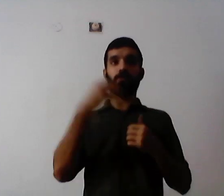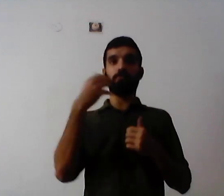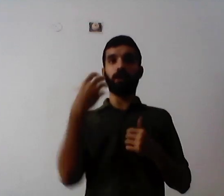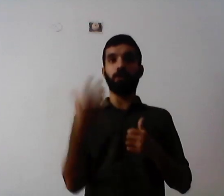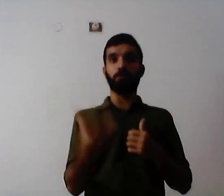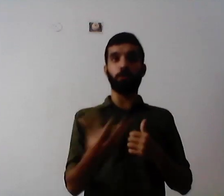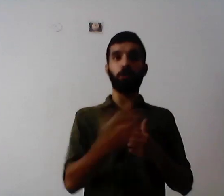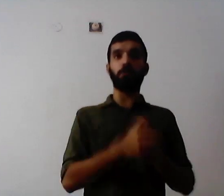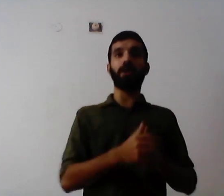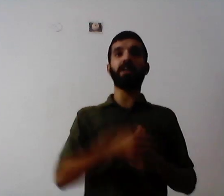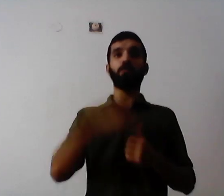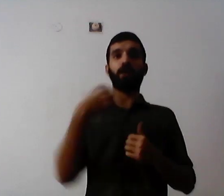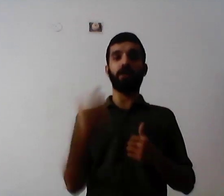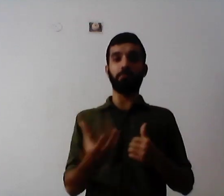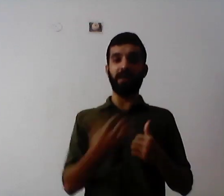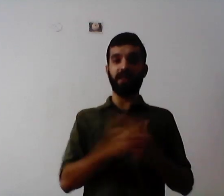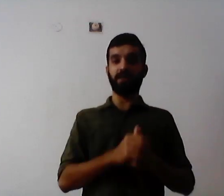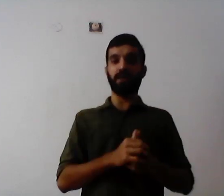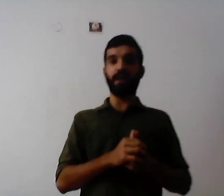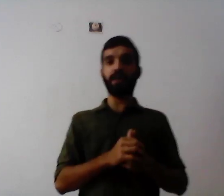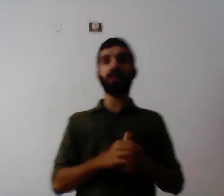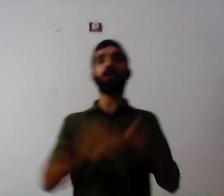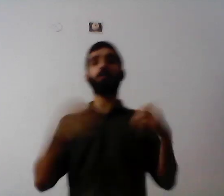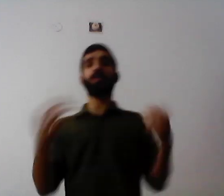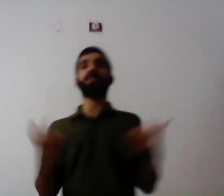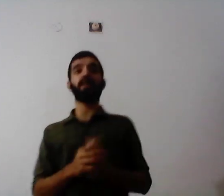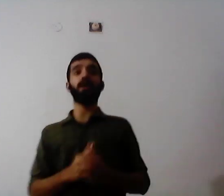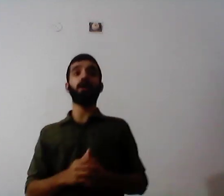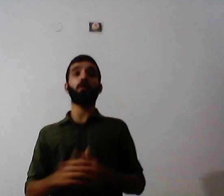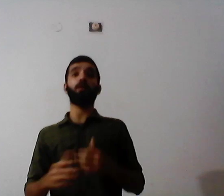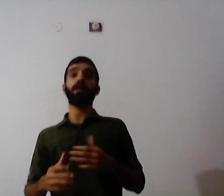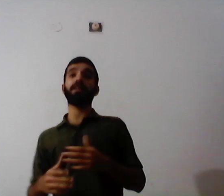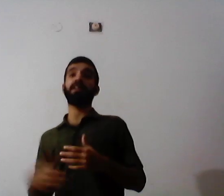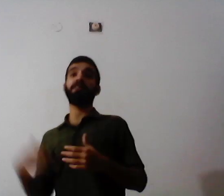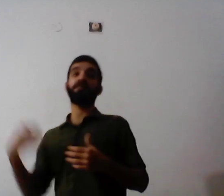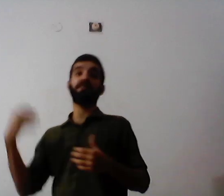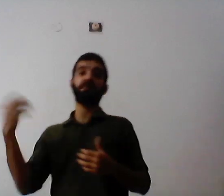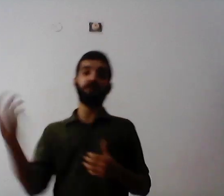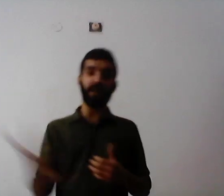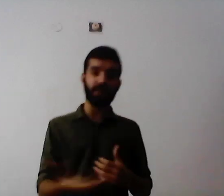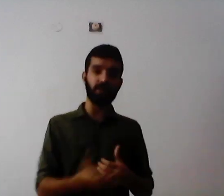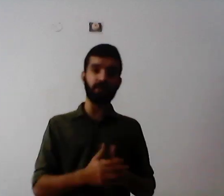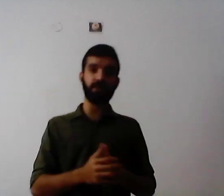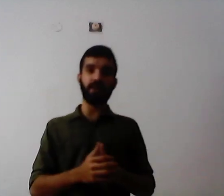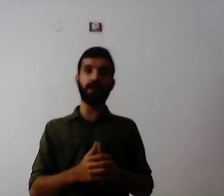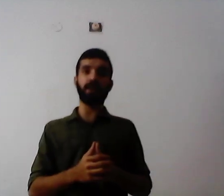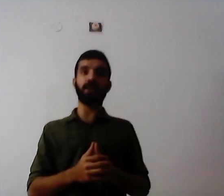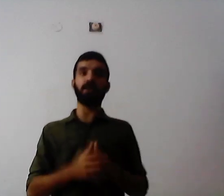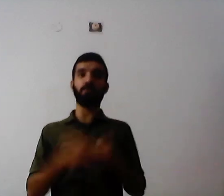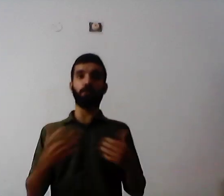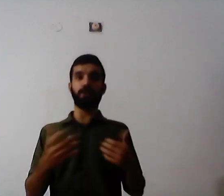term solubility, what it means, right? Now we'll see what are the different factors that can influence